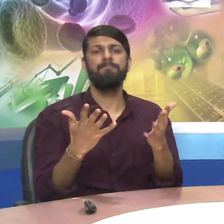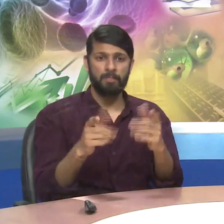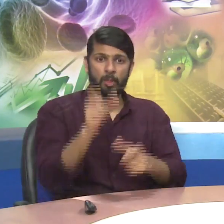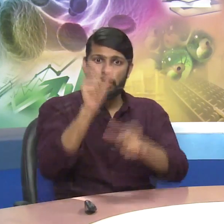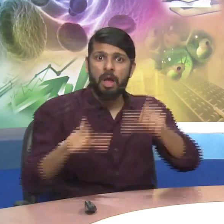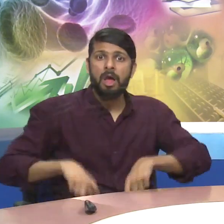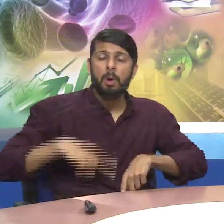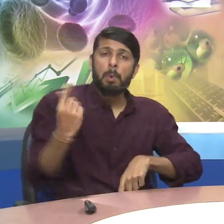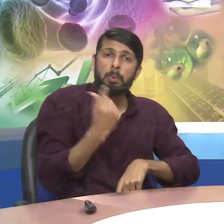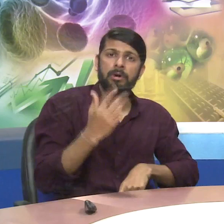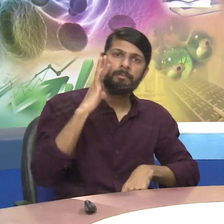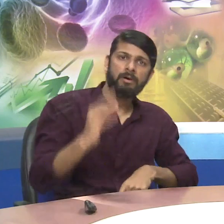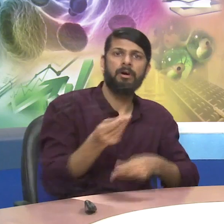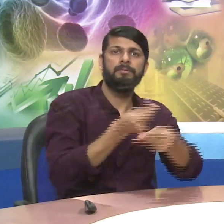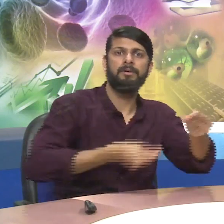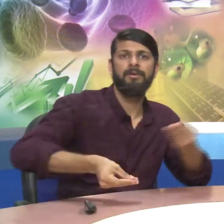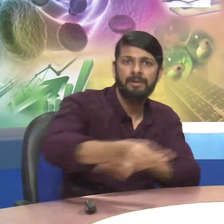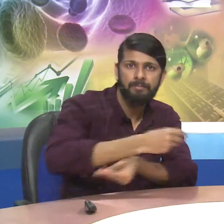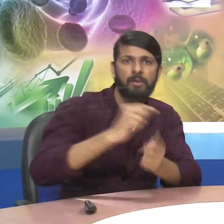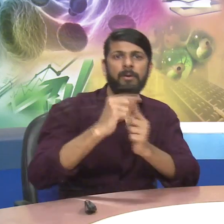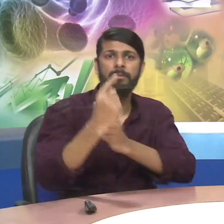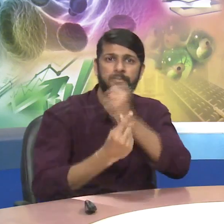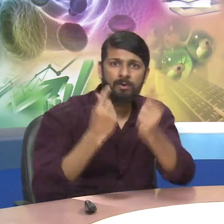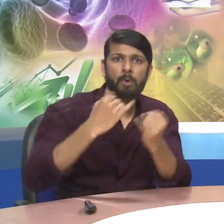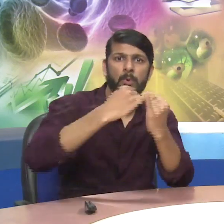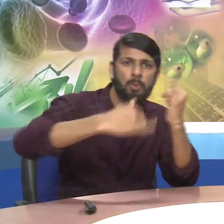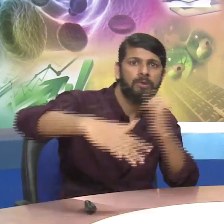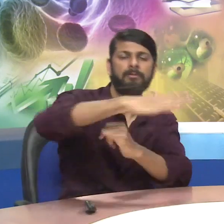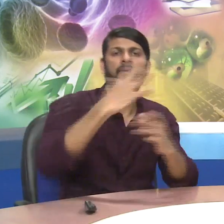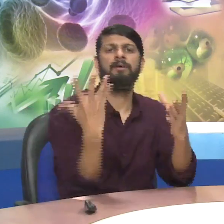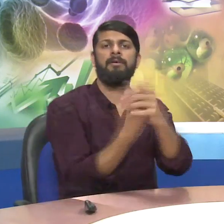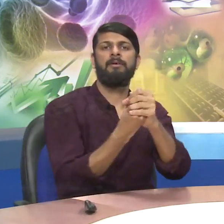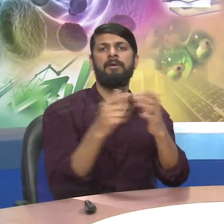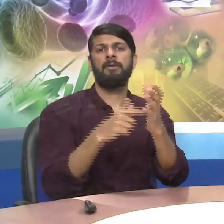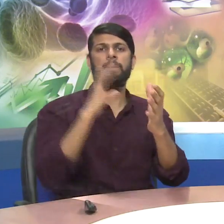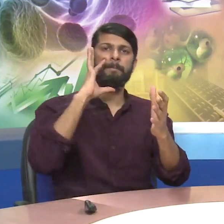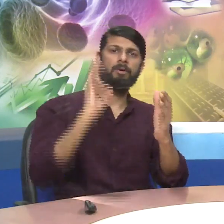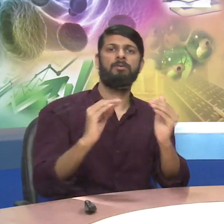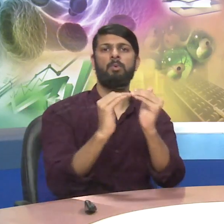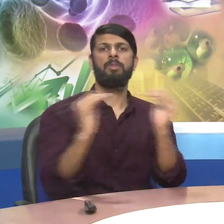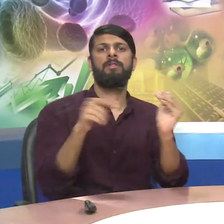franchise or the representative form of democracy.